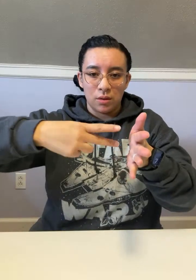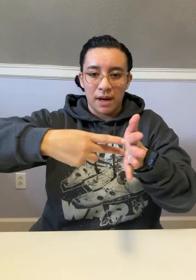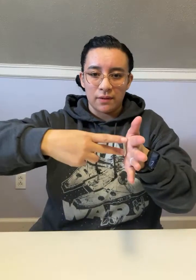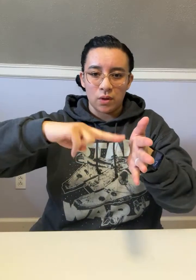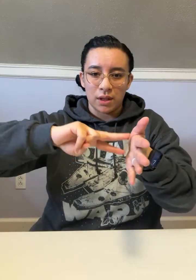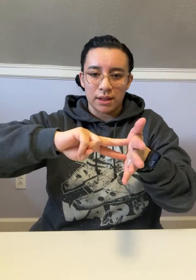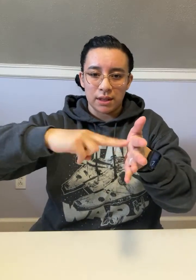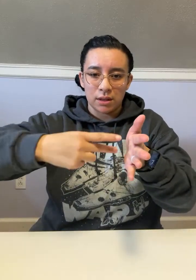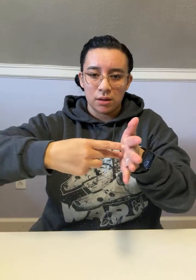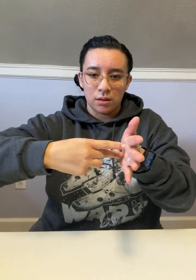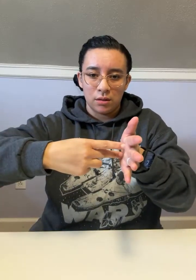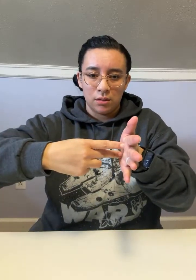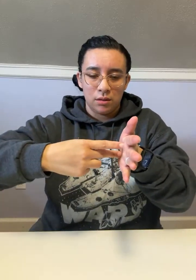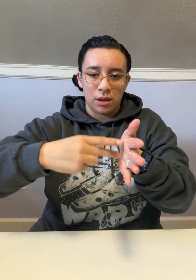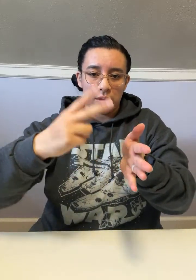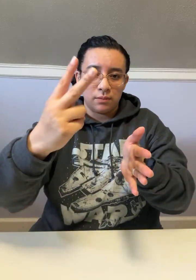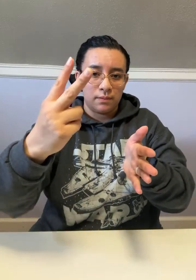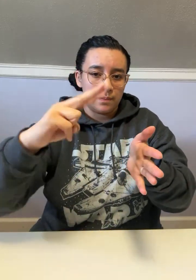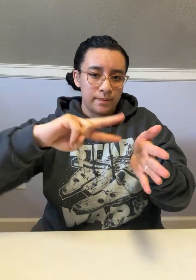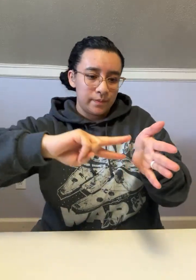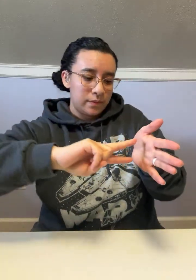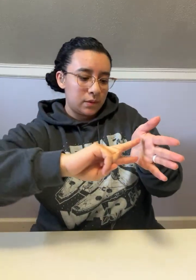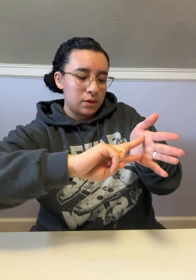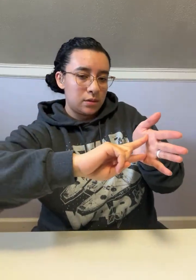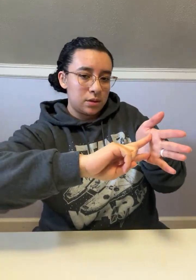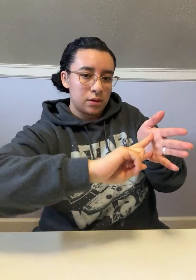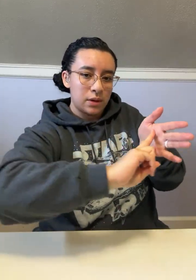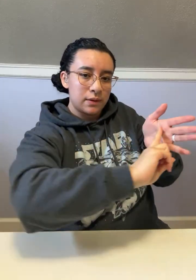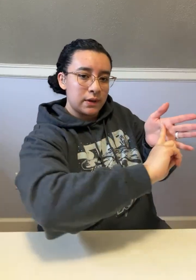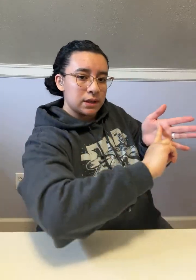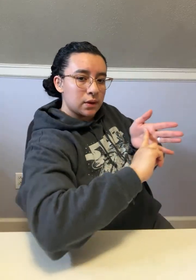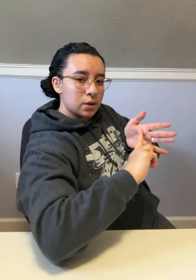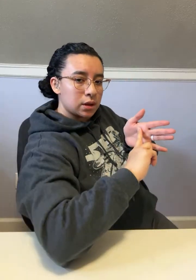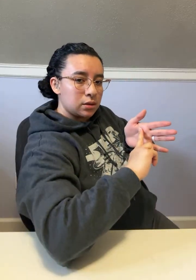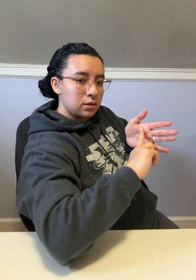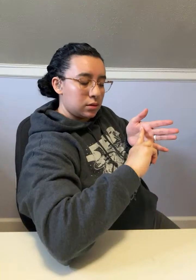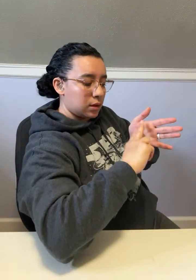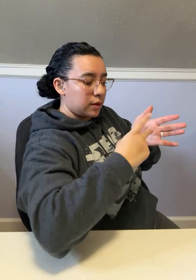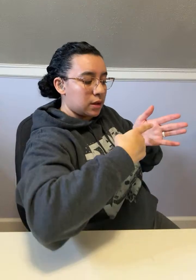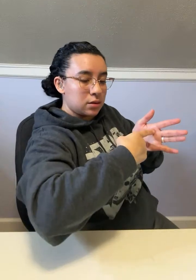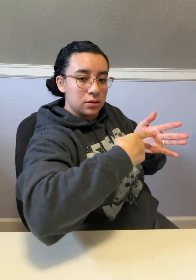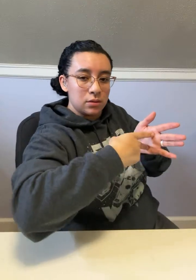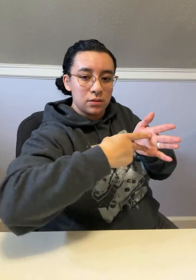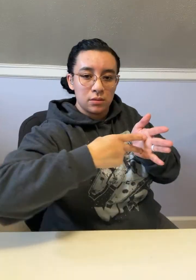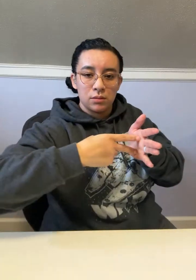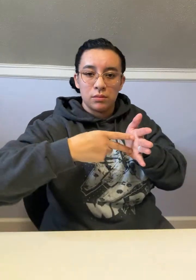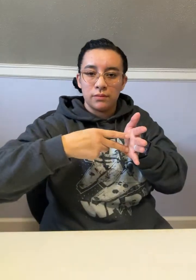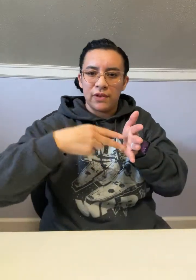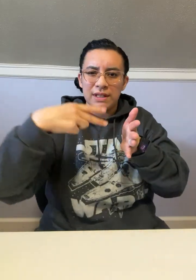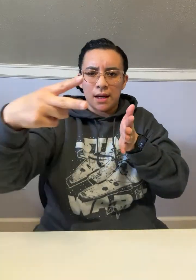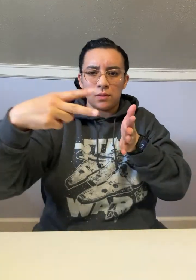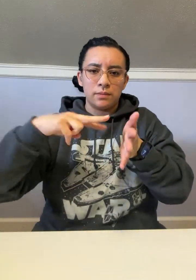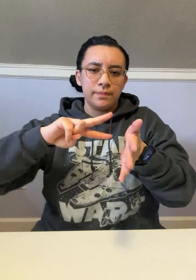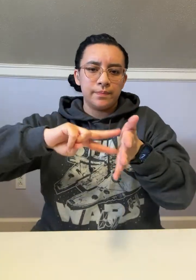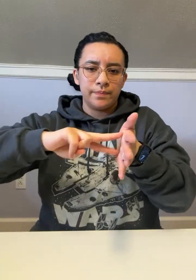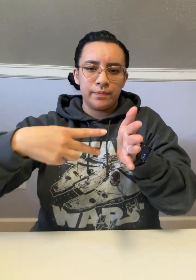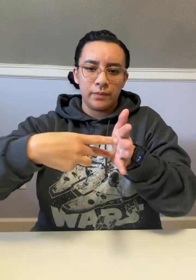back and forth like this. Okay. So have it face forward, and then face it out.